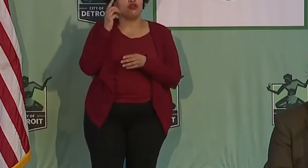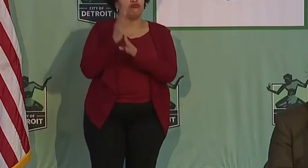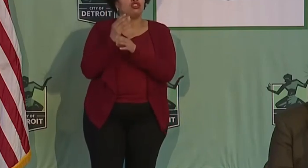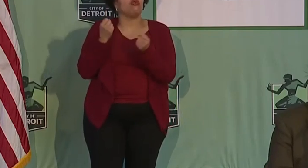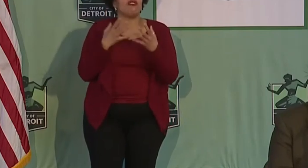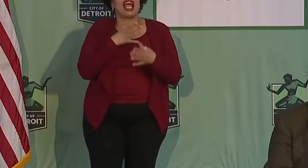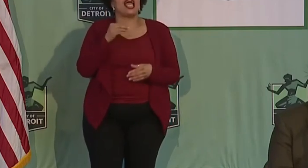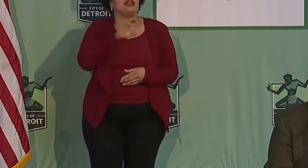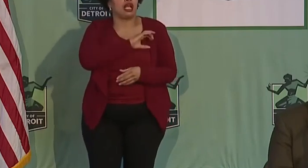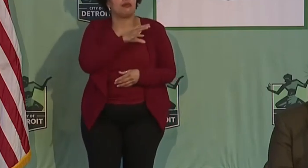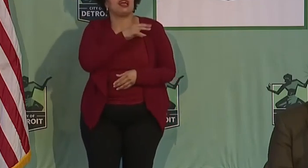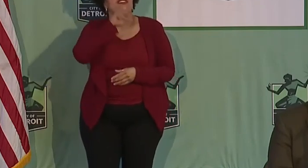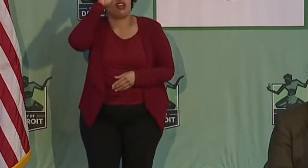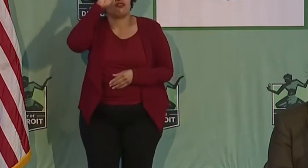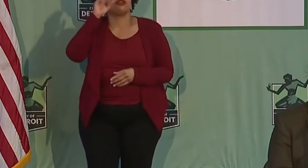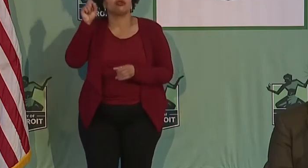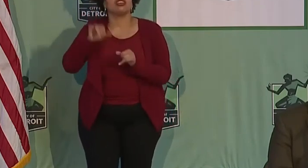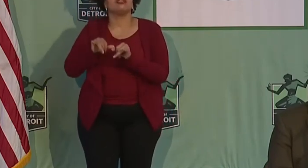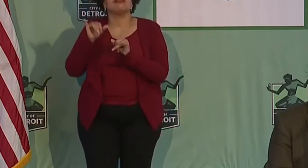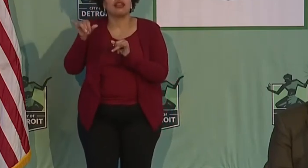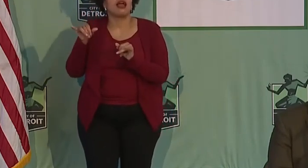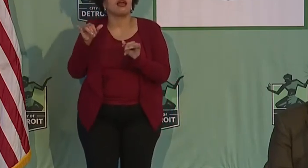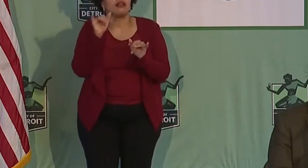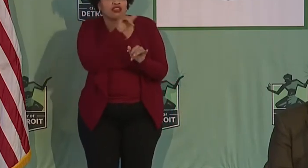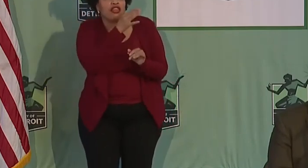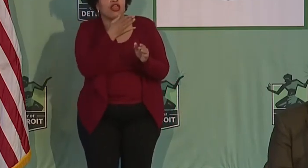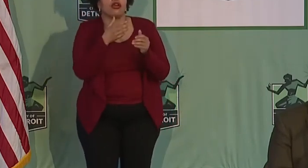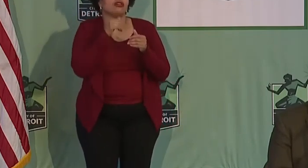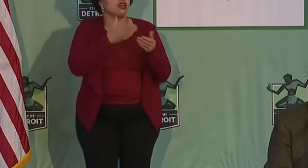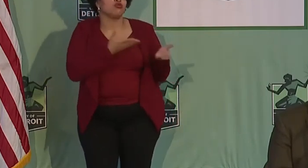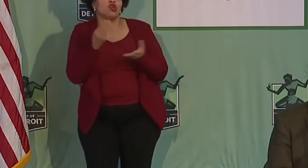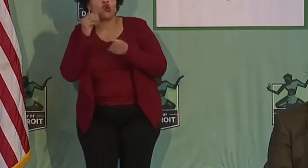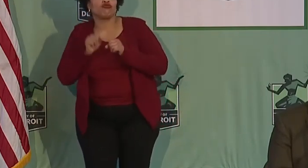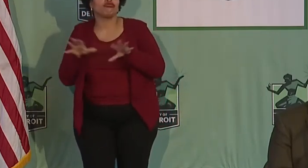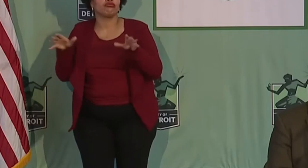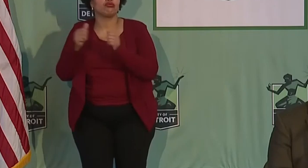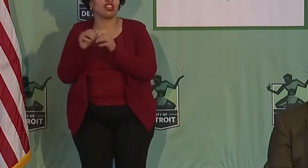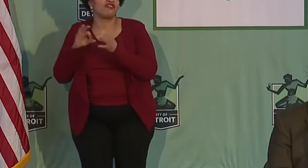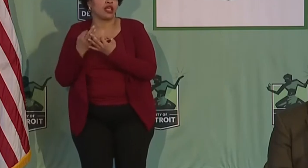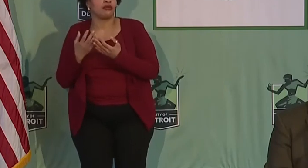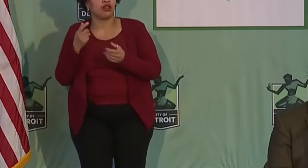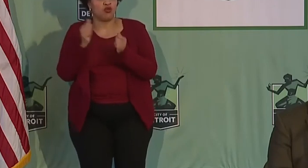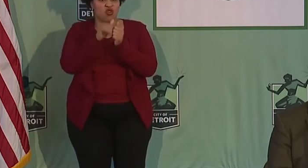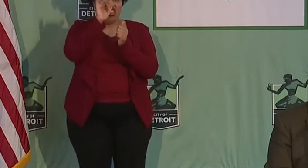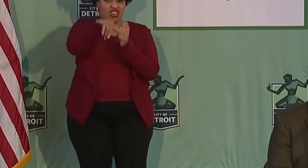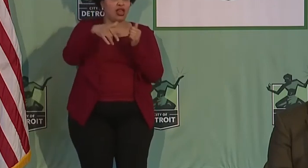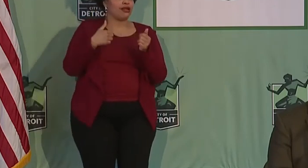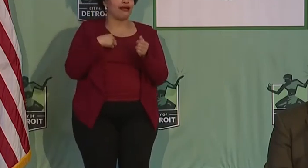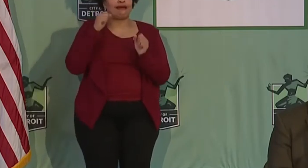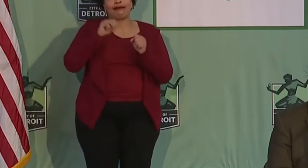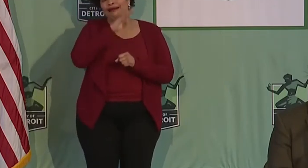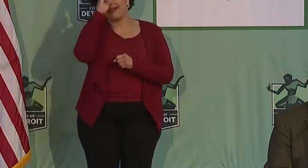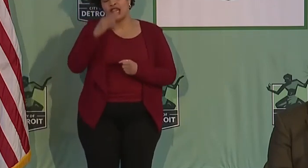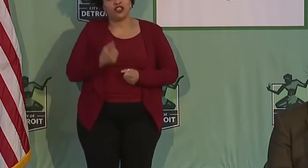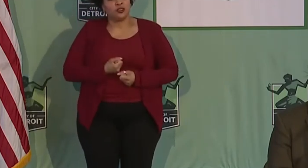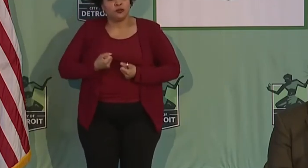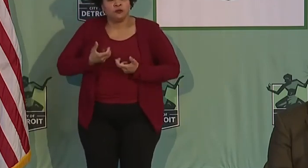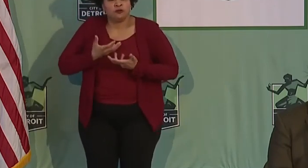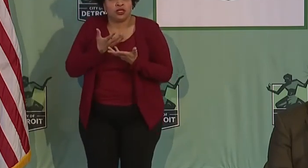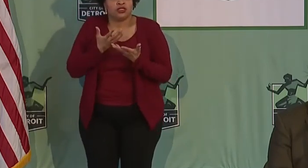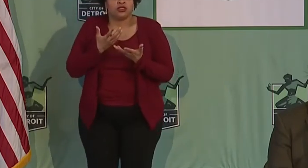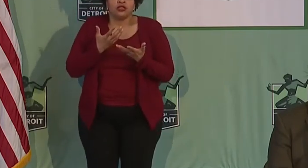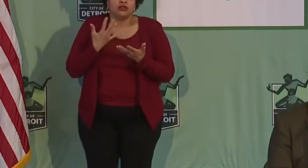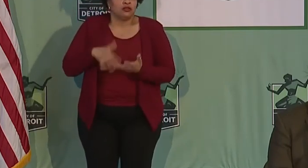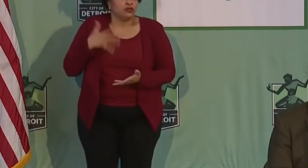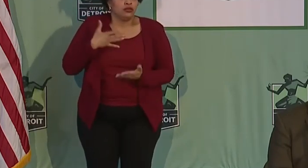be able to stay so you don't bring it home to your family. And with that, I can never express the gratitude I